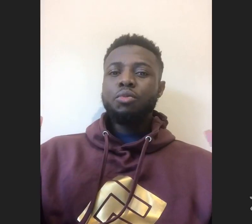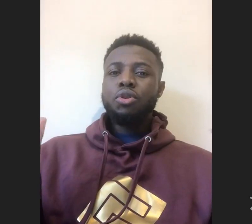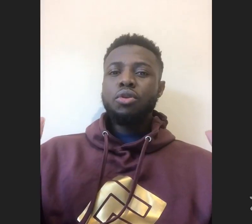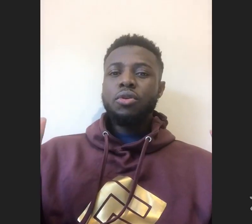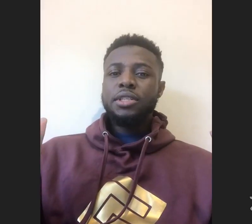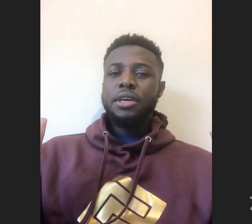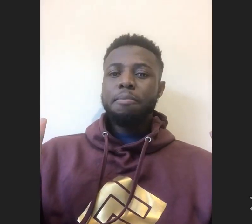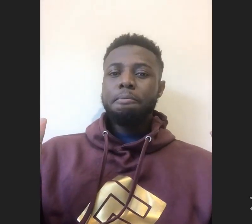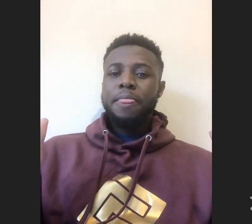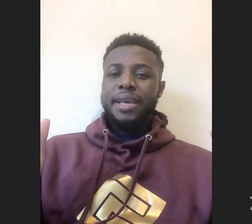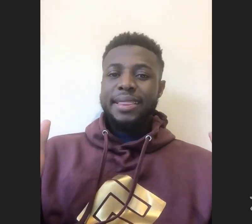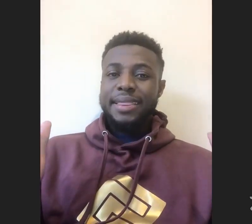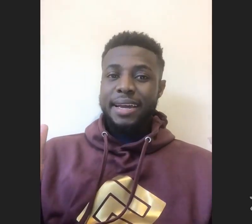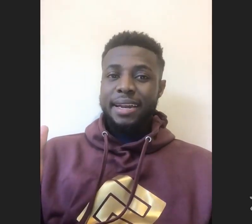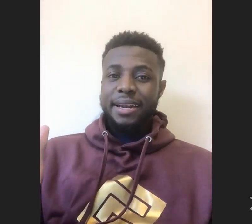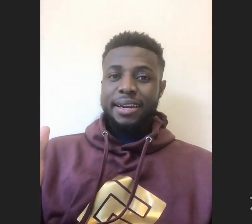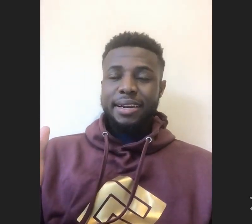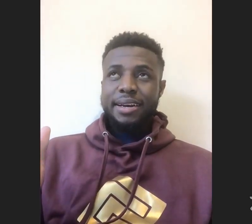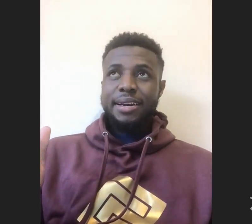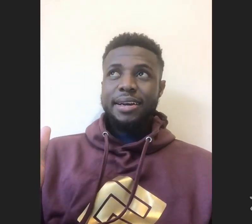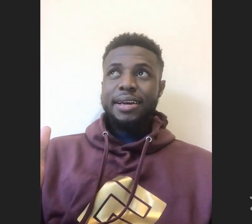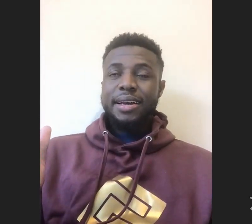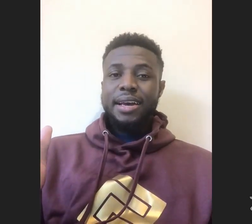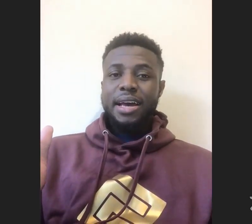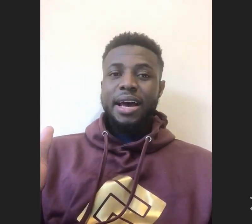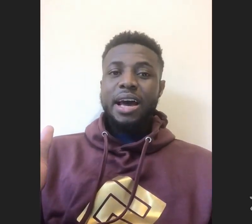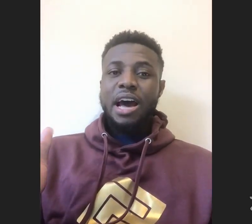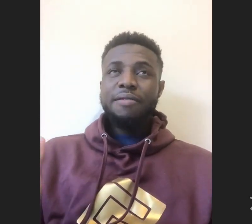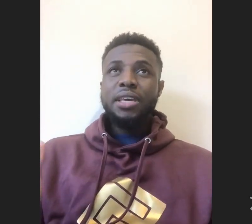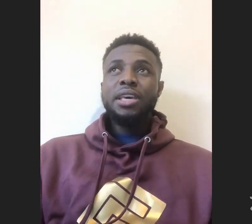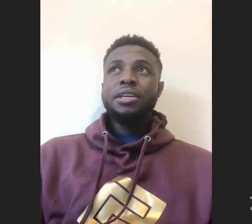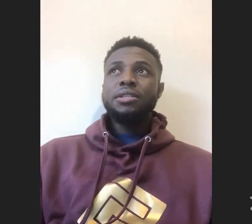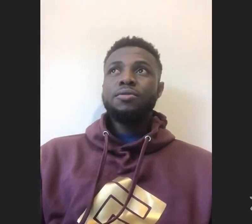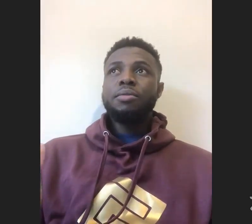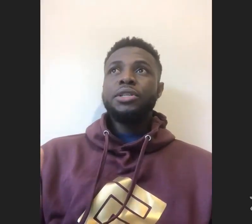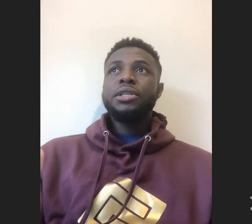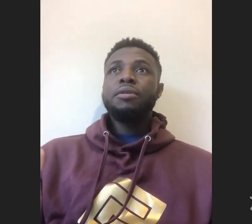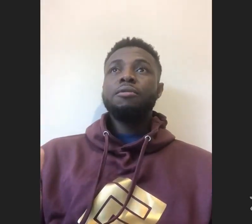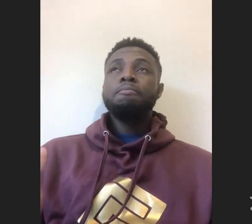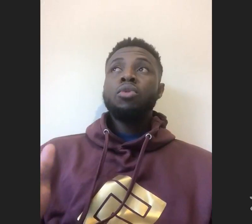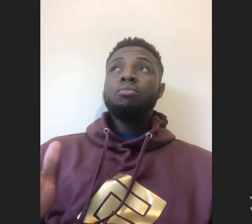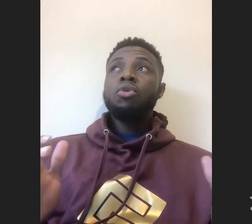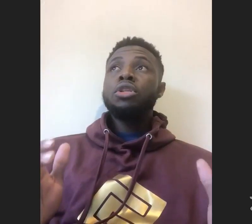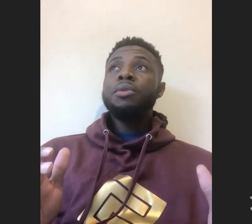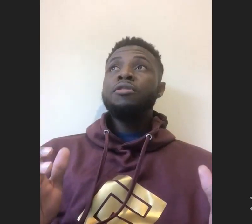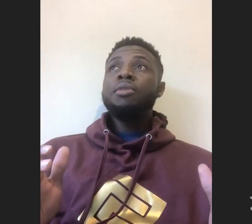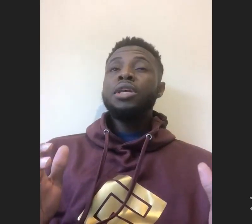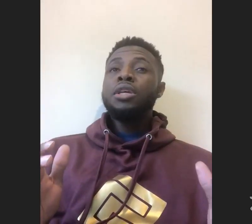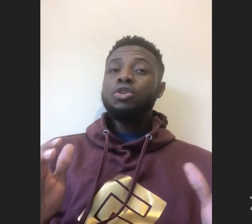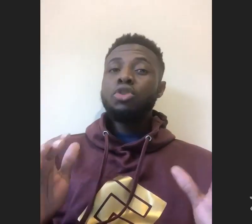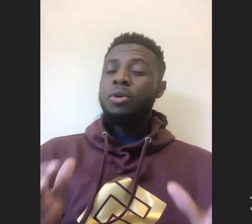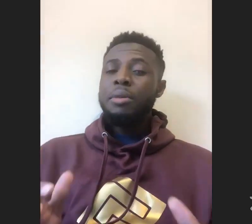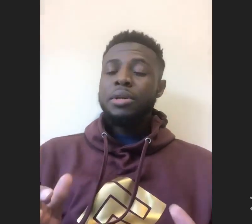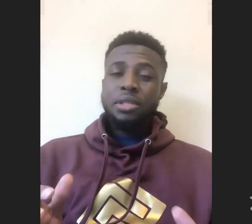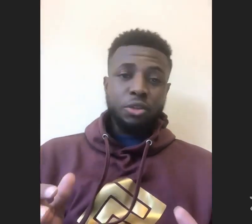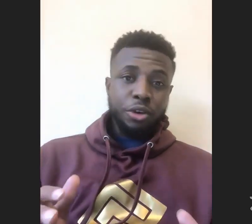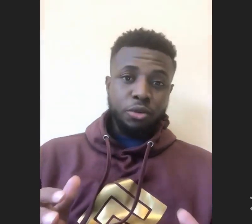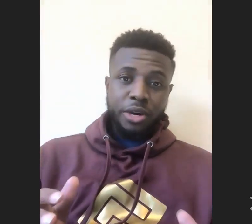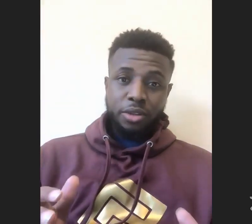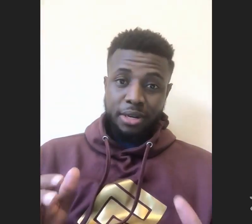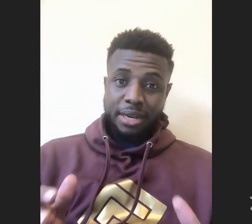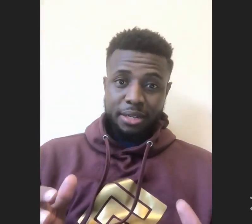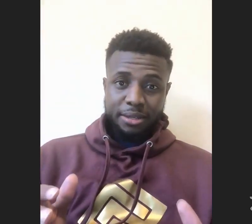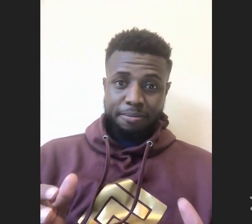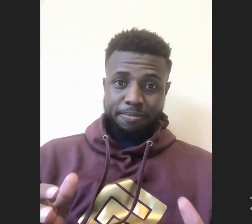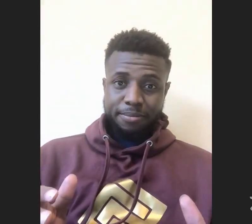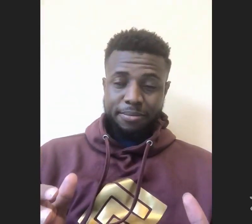idea, this broad concept, then I have a case for myself. Because believe me, some other person is going to